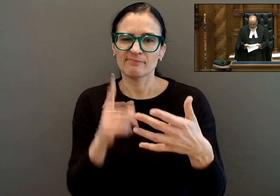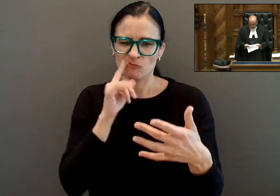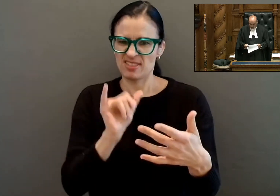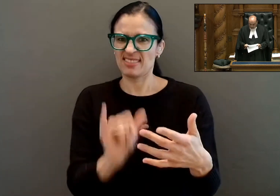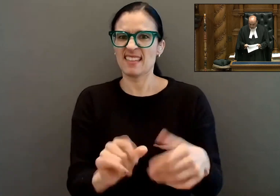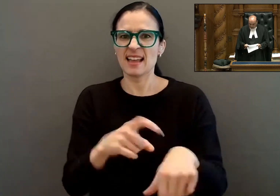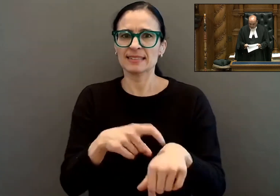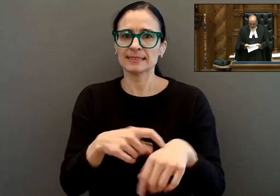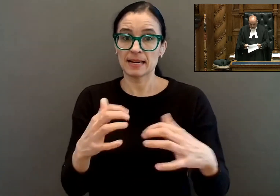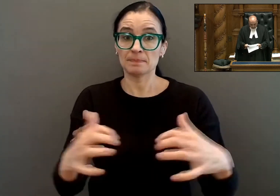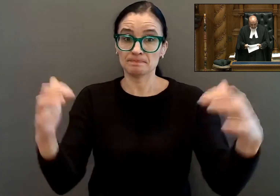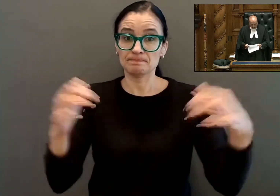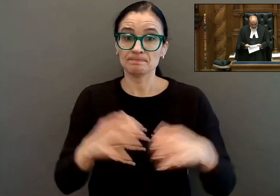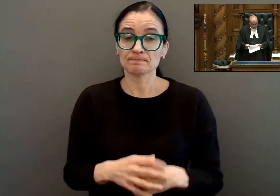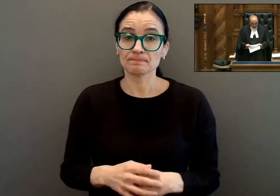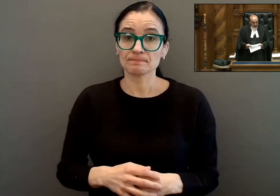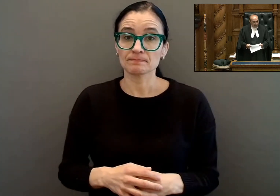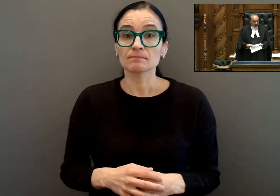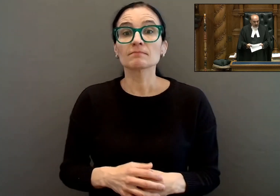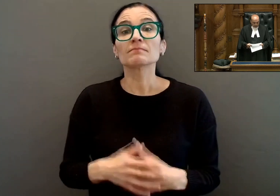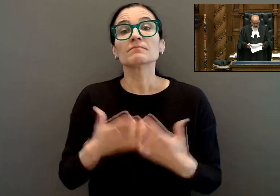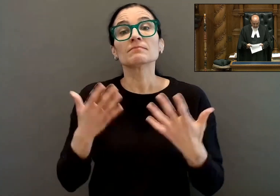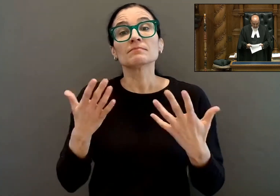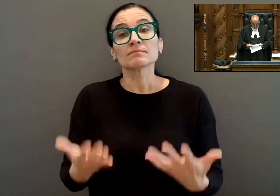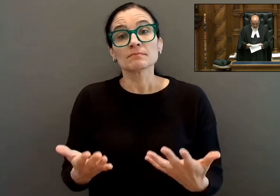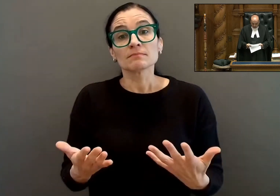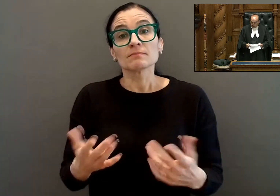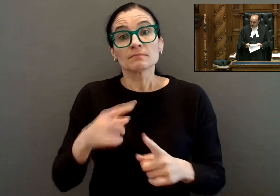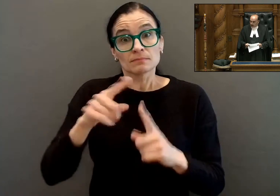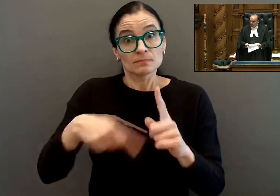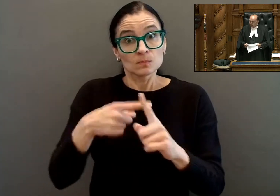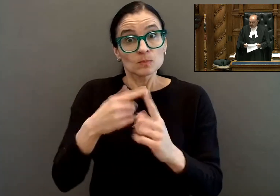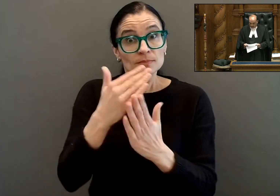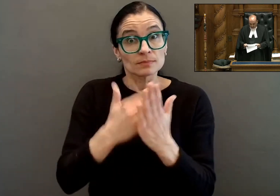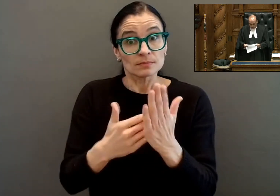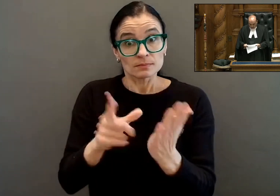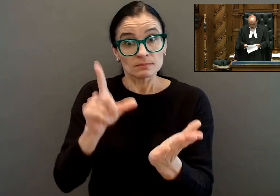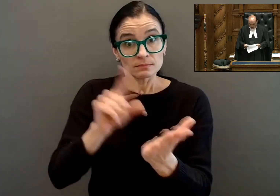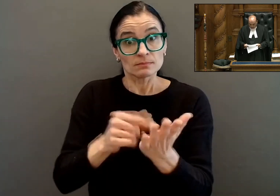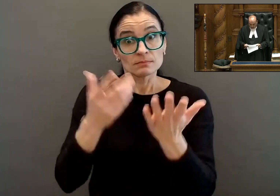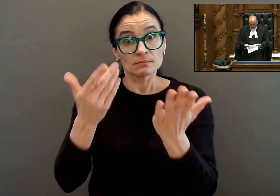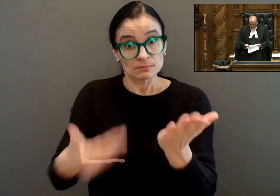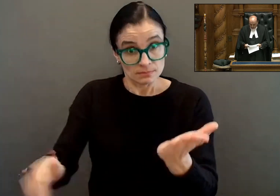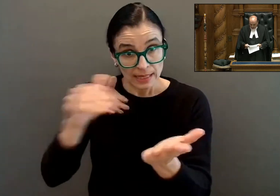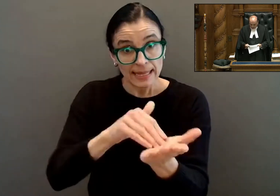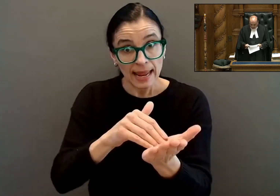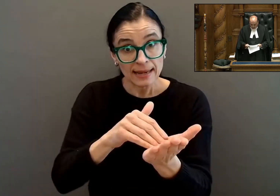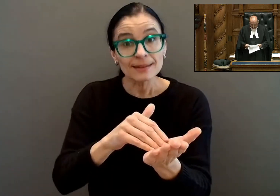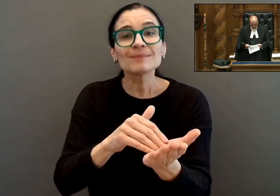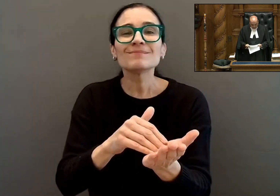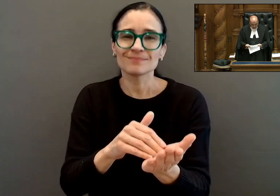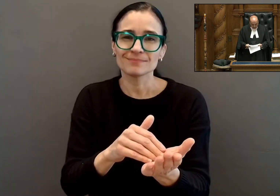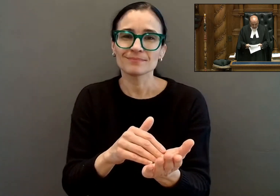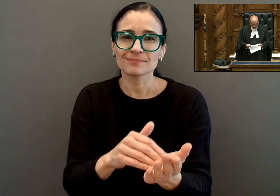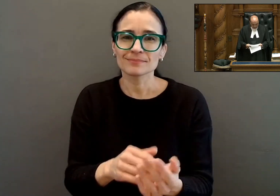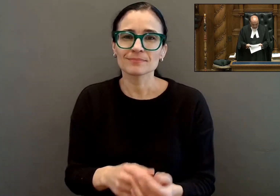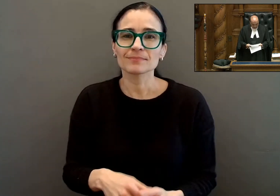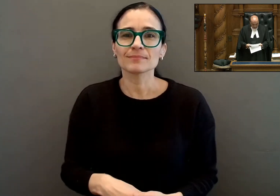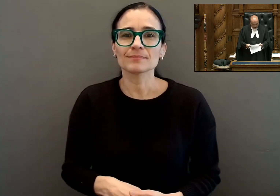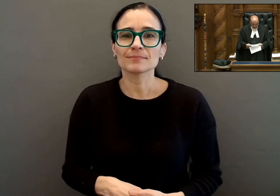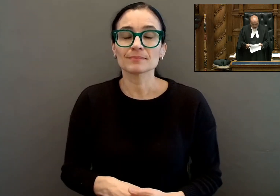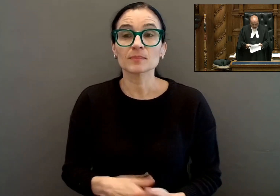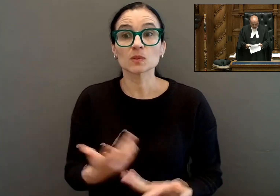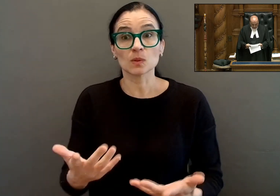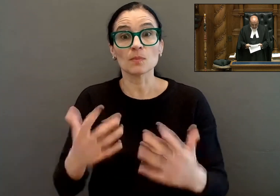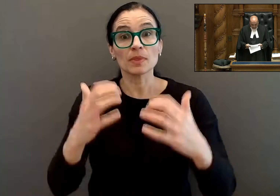as the list may be re-established. The House would then proceed to the next member on the list of